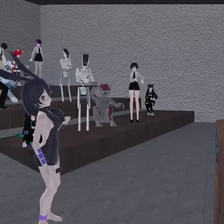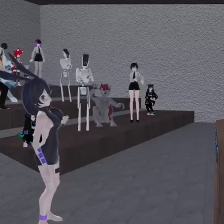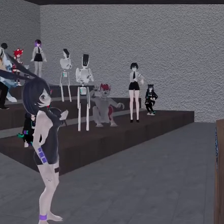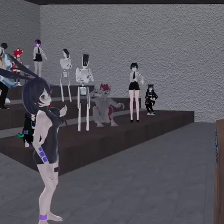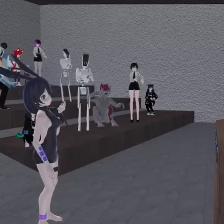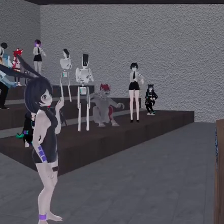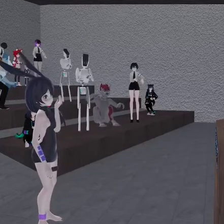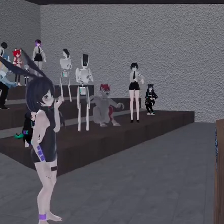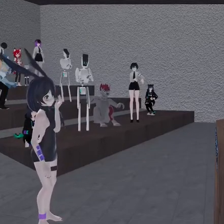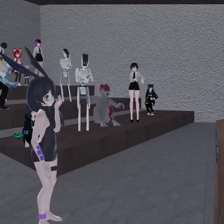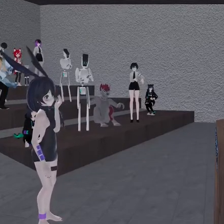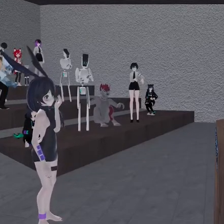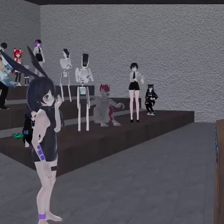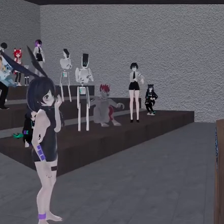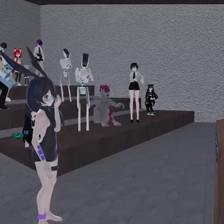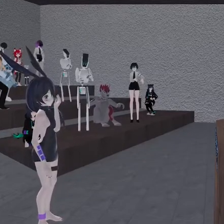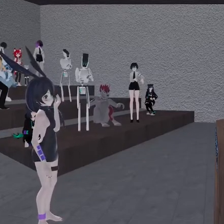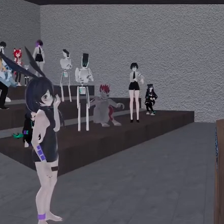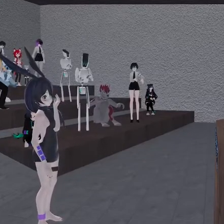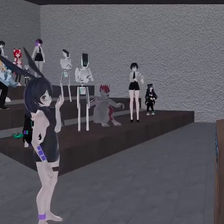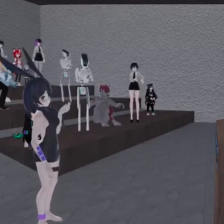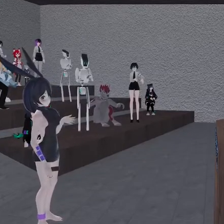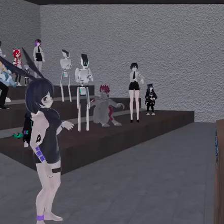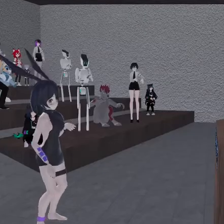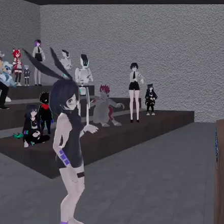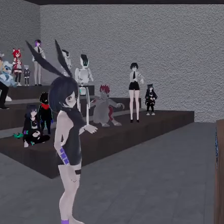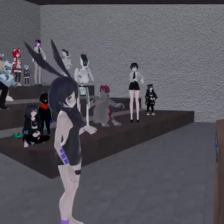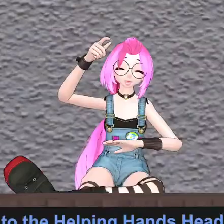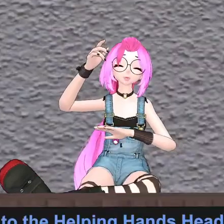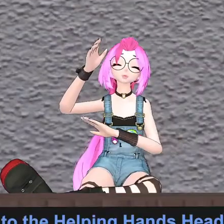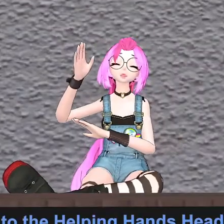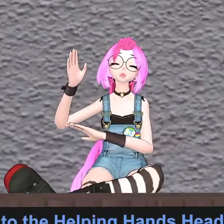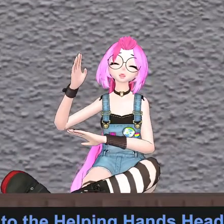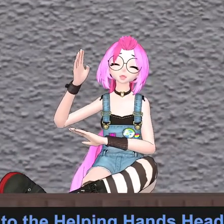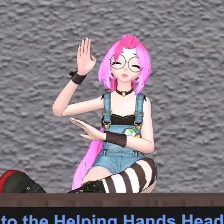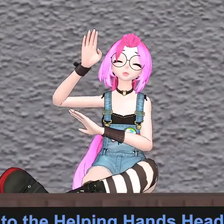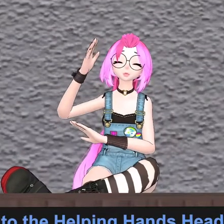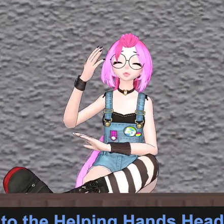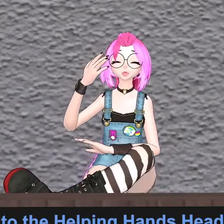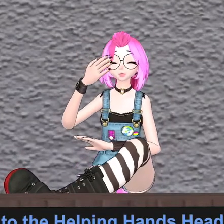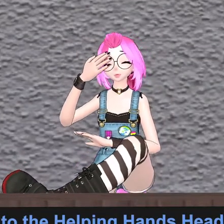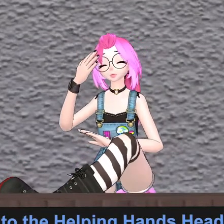Sorry, I just thought of the vine where it's like, I'm a giraffe. Okay, sorry.